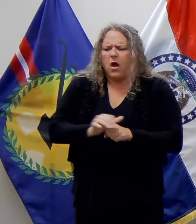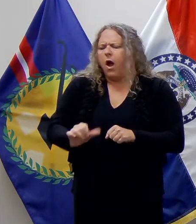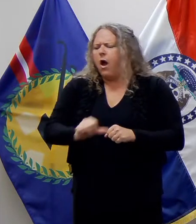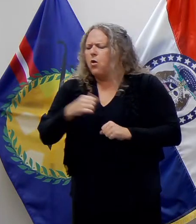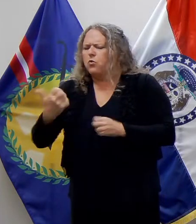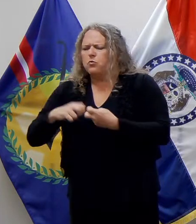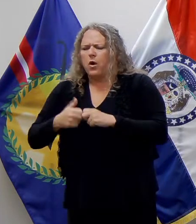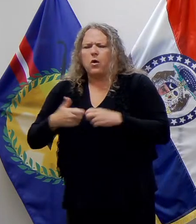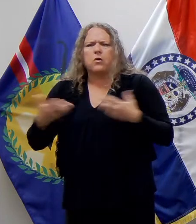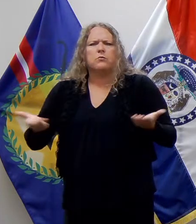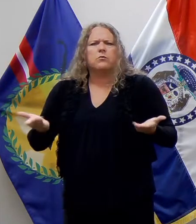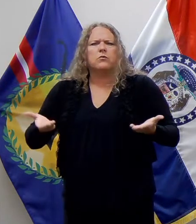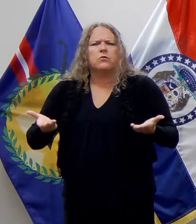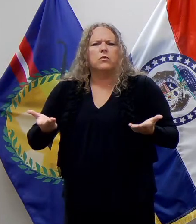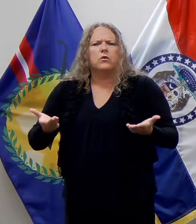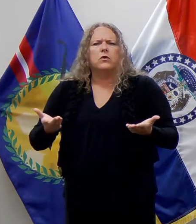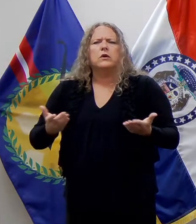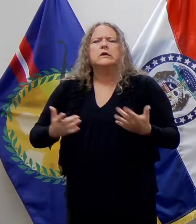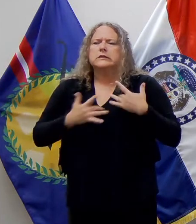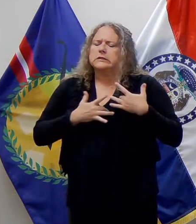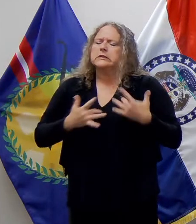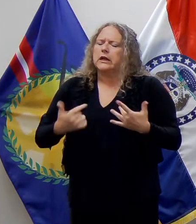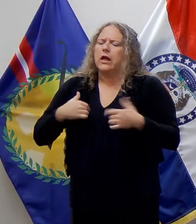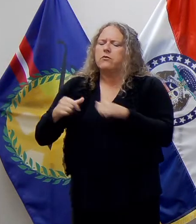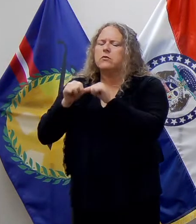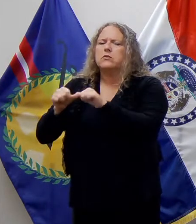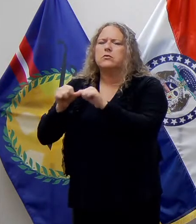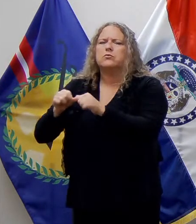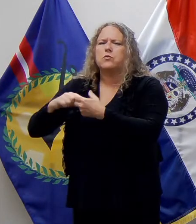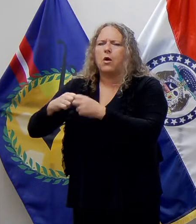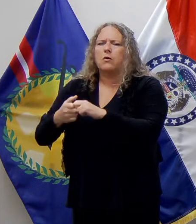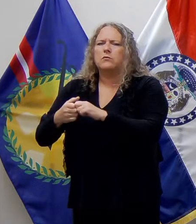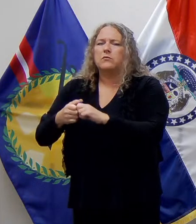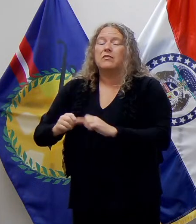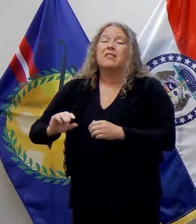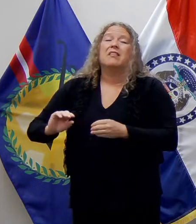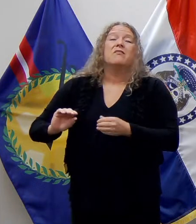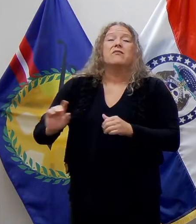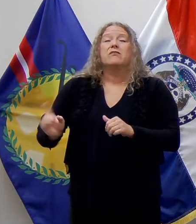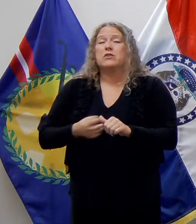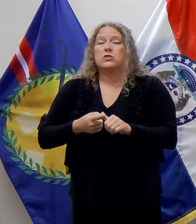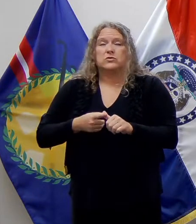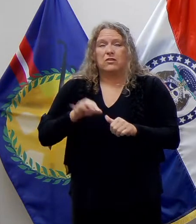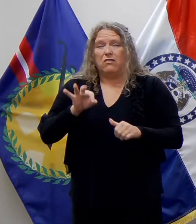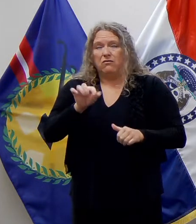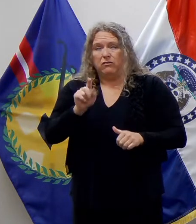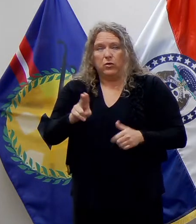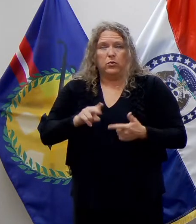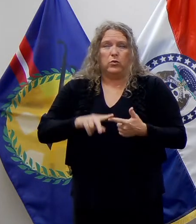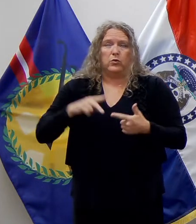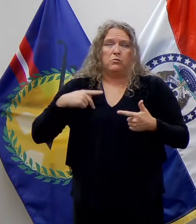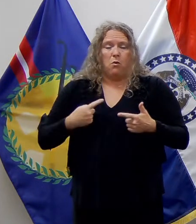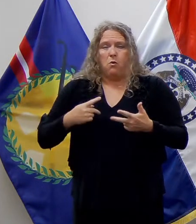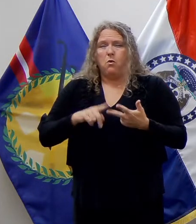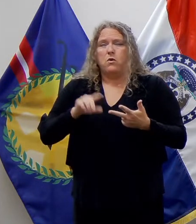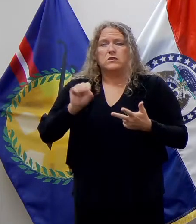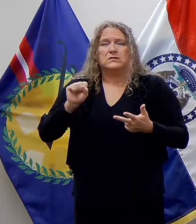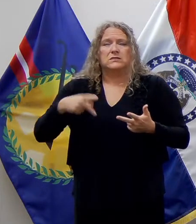the top-rated health factor was the flu or pneumonia, followed by sepsis, respiratory failure, and heart